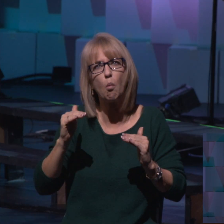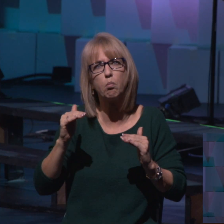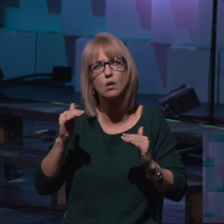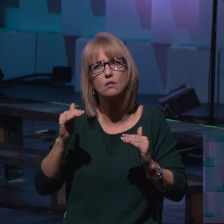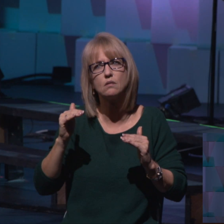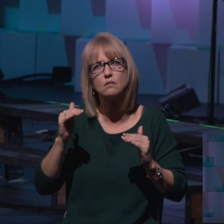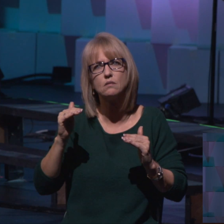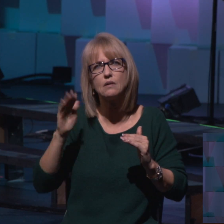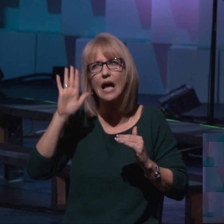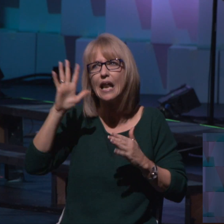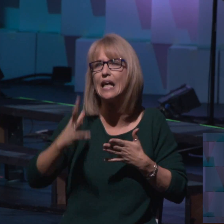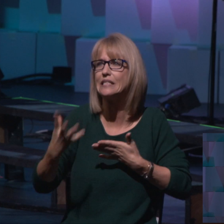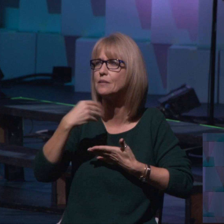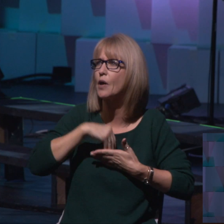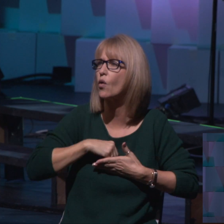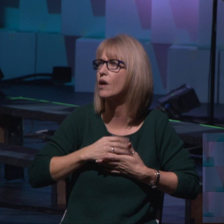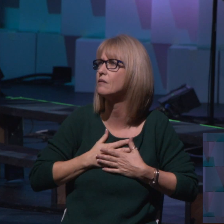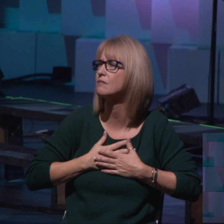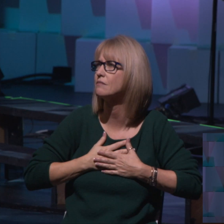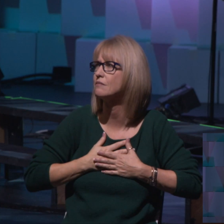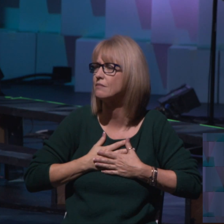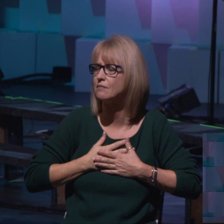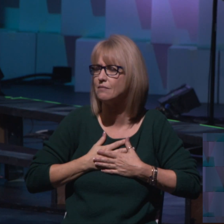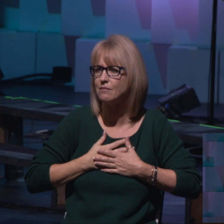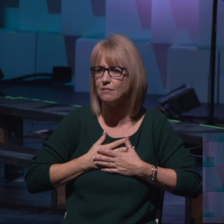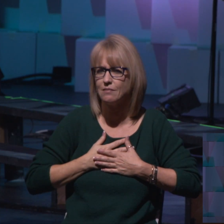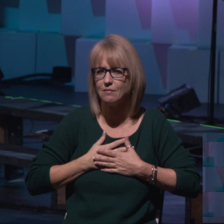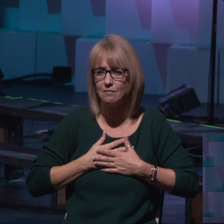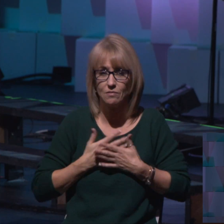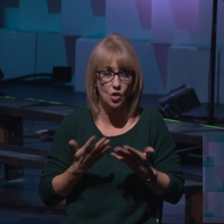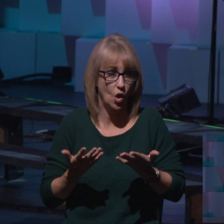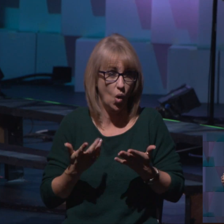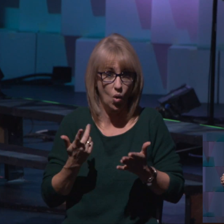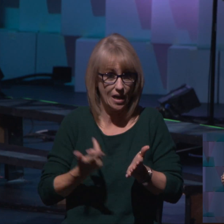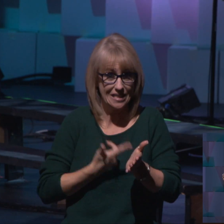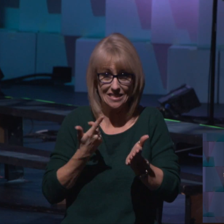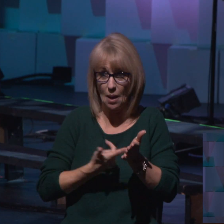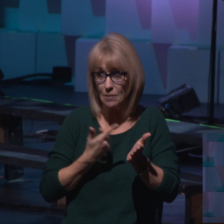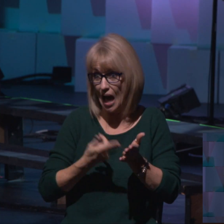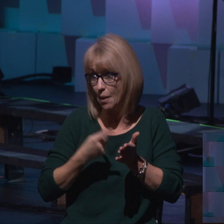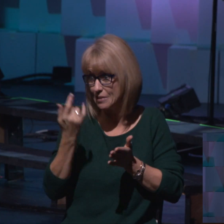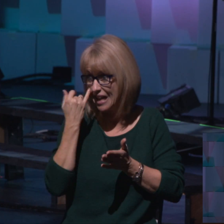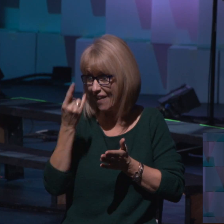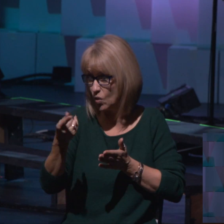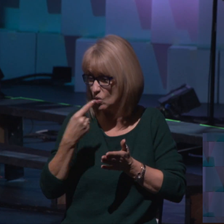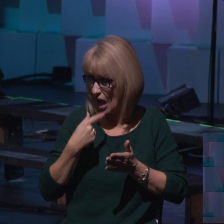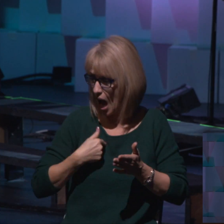through the Bible. We look throughout history. It doesn't mean just because you're a follower of Jesus, God removes you from problems, and we've